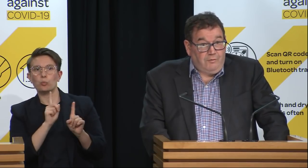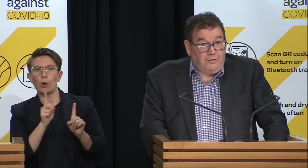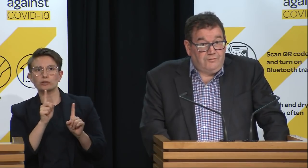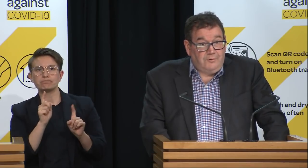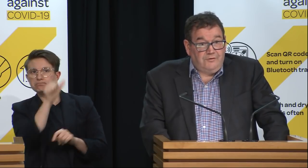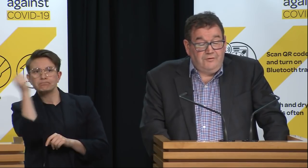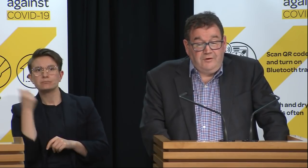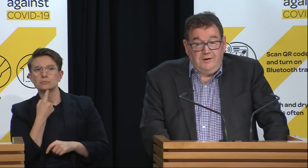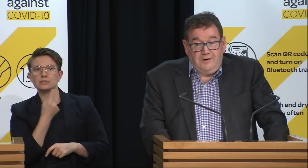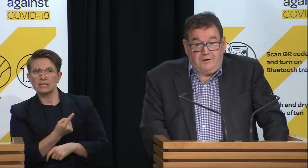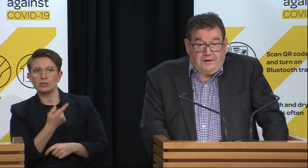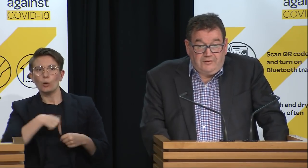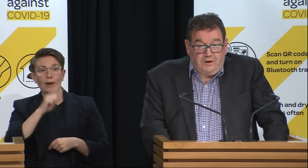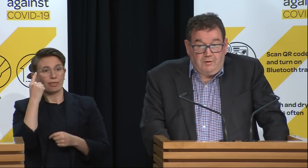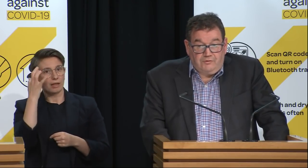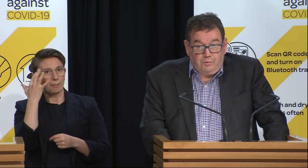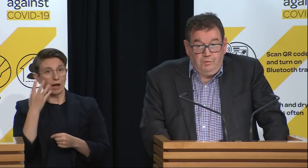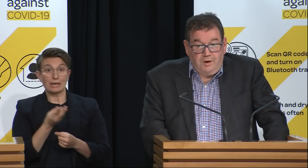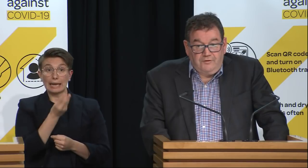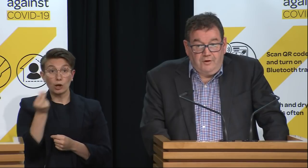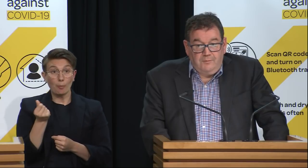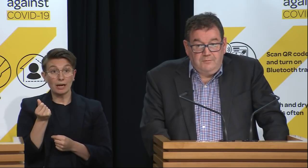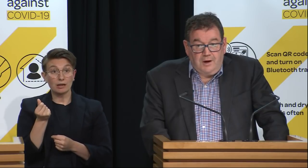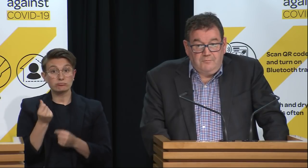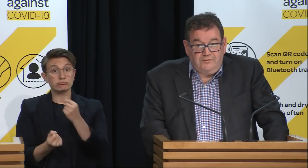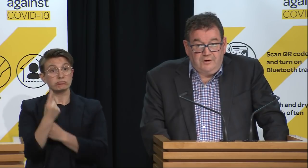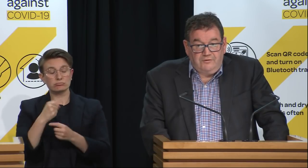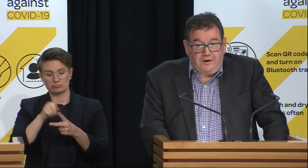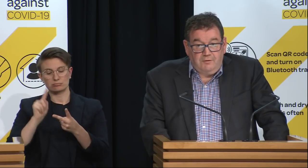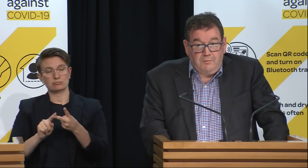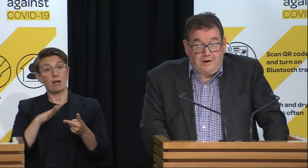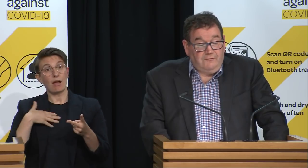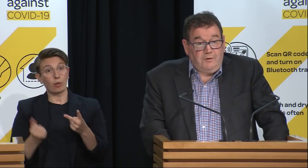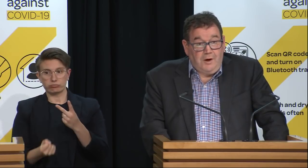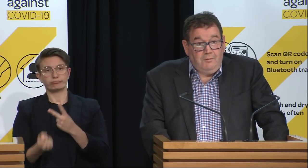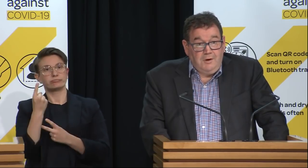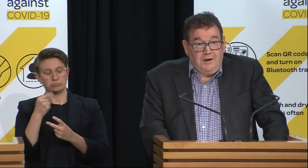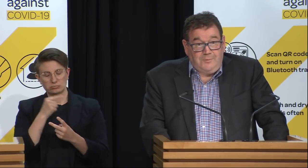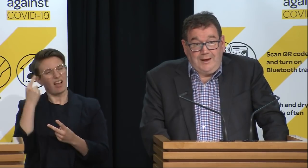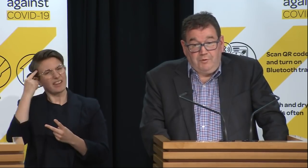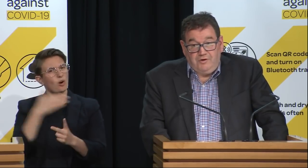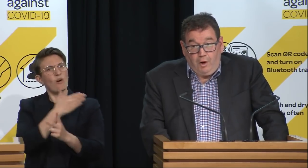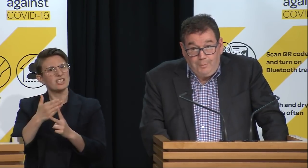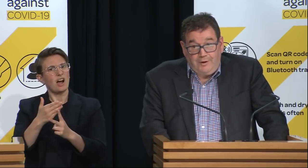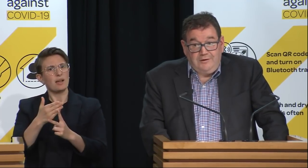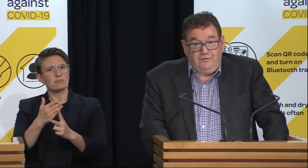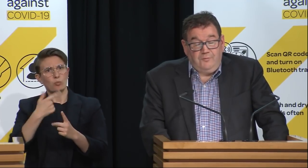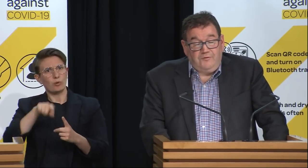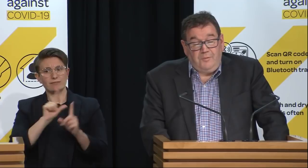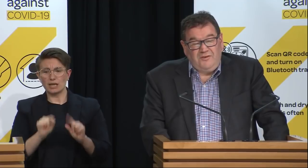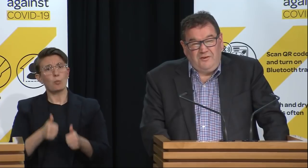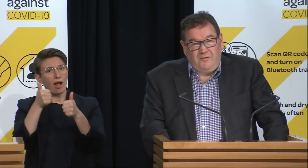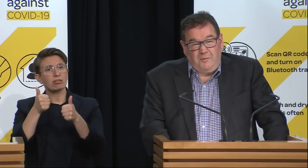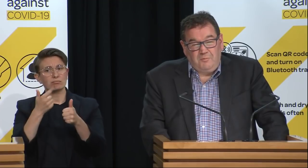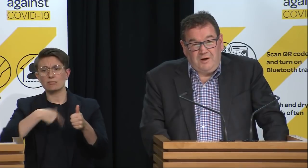the health consequences, and I think as a rule over time, New Zealand has done relatively well, has been able to operate in terms